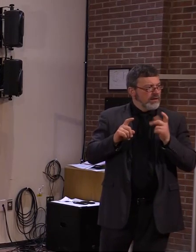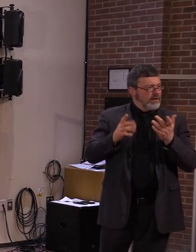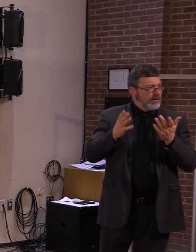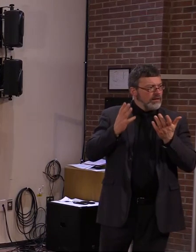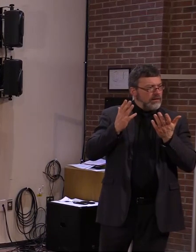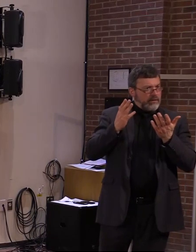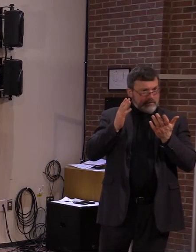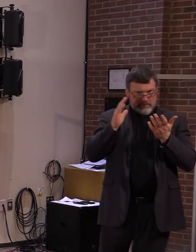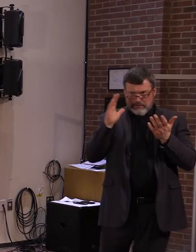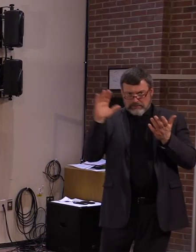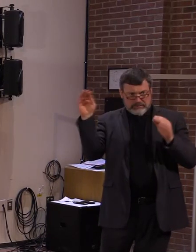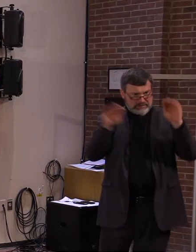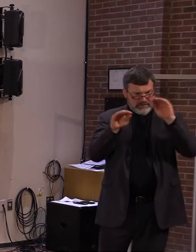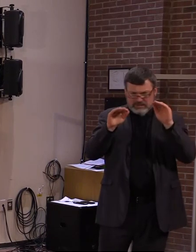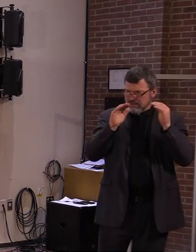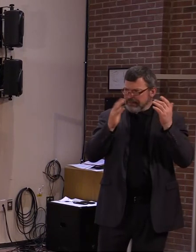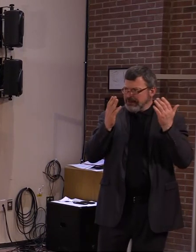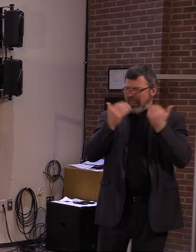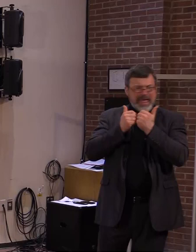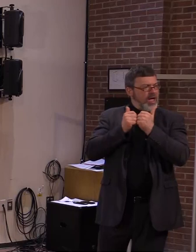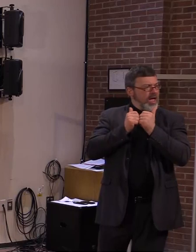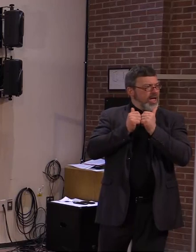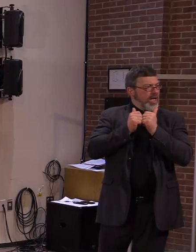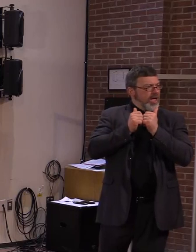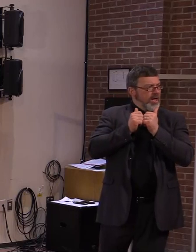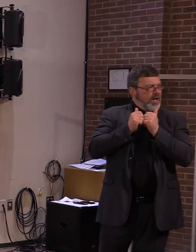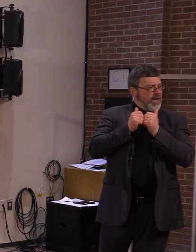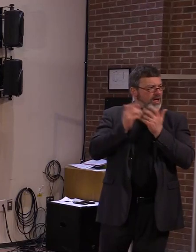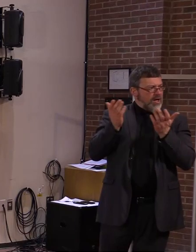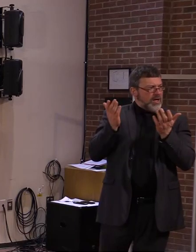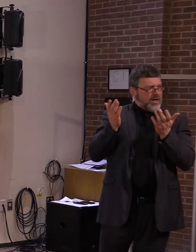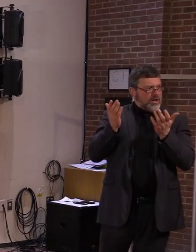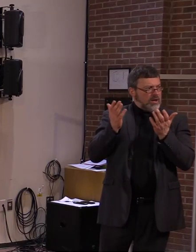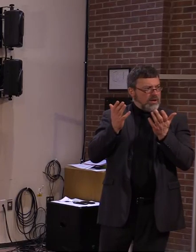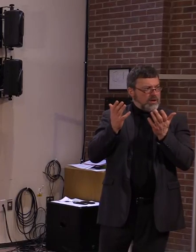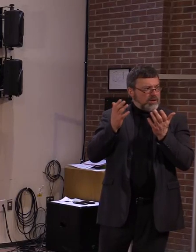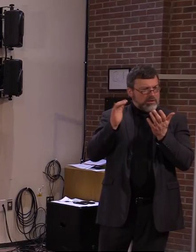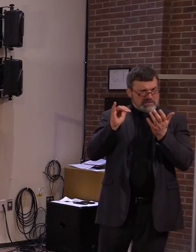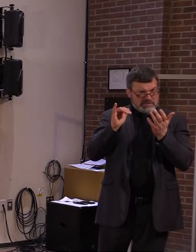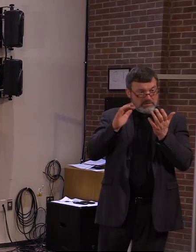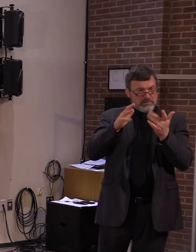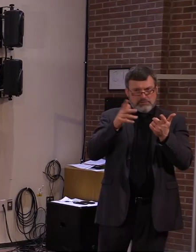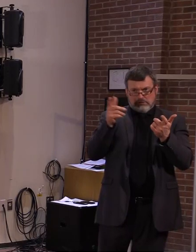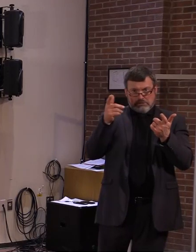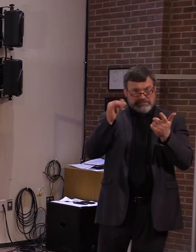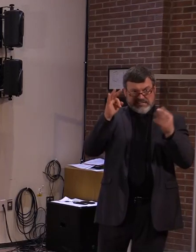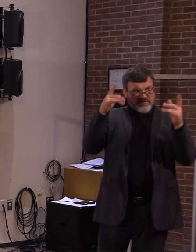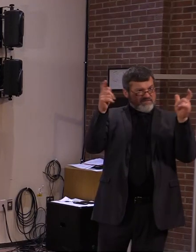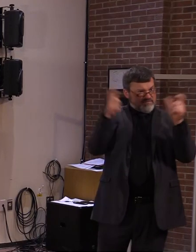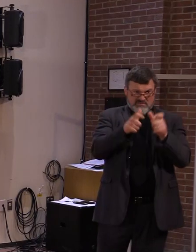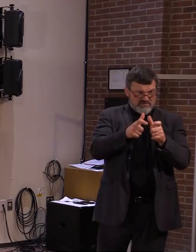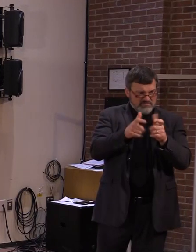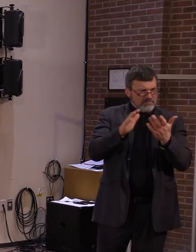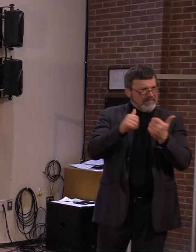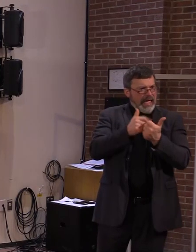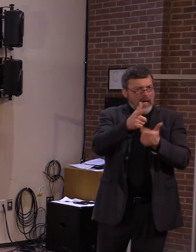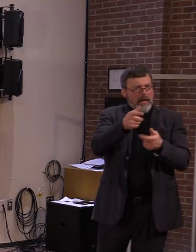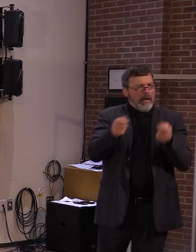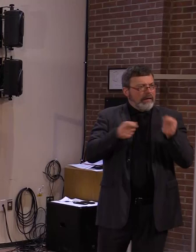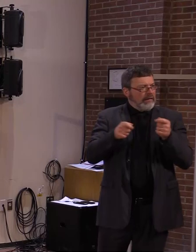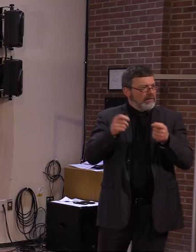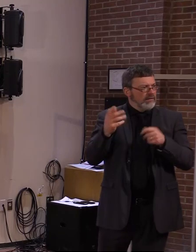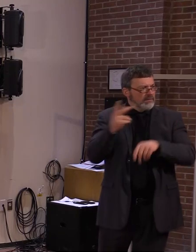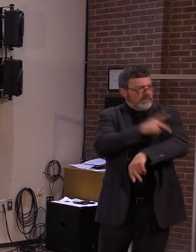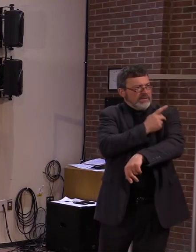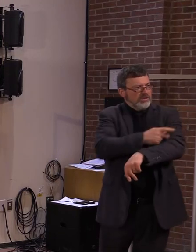use those? And then how would that impact other care that could be provided? Yeah, there's still more beds that are going to come online. I